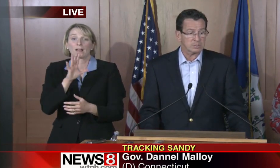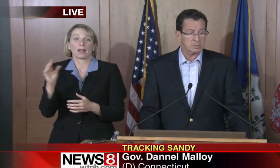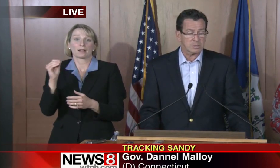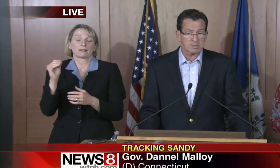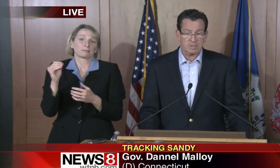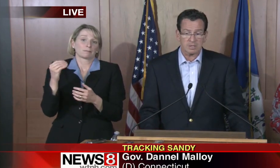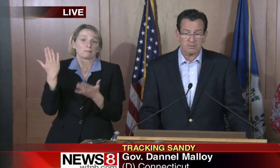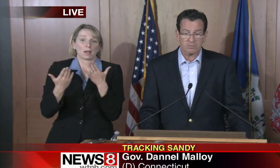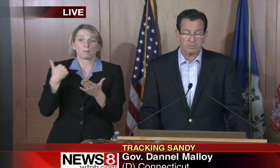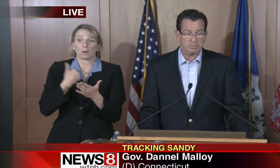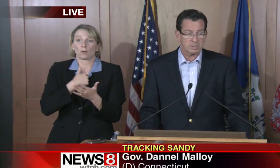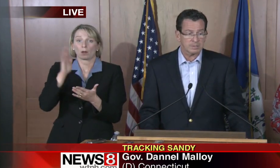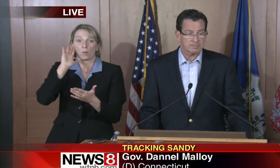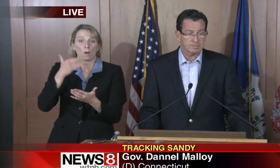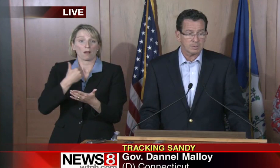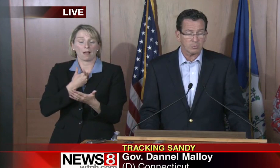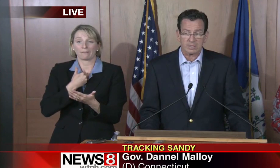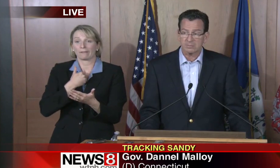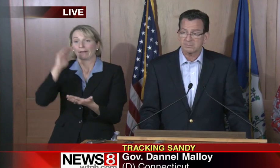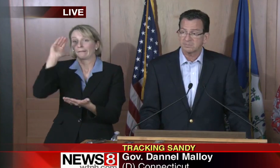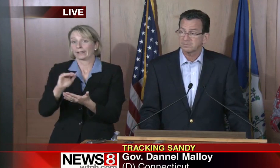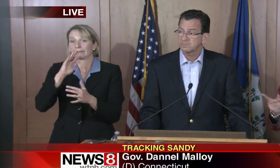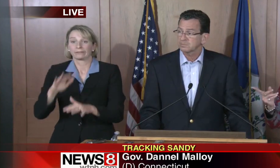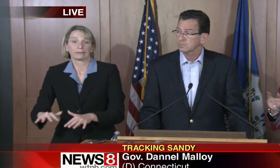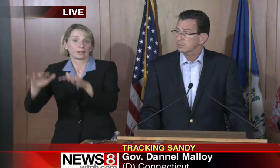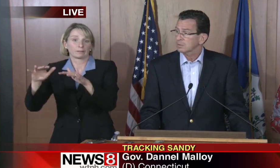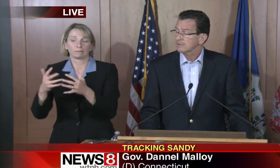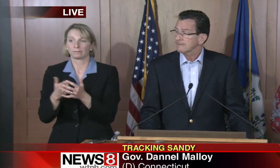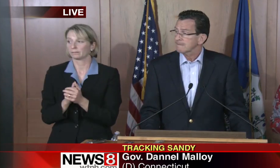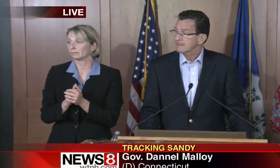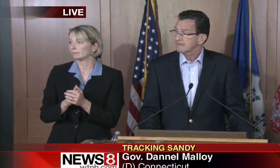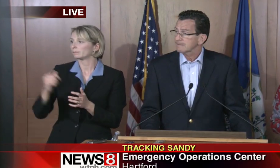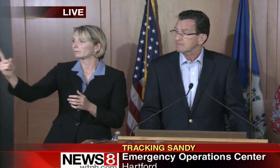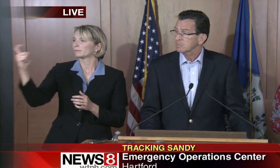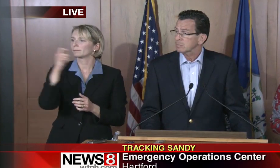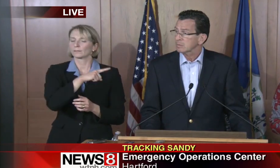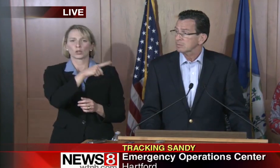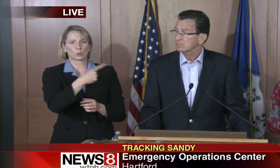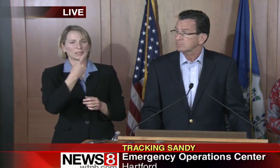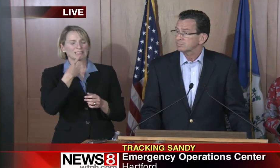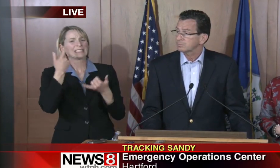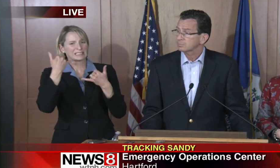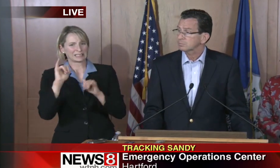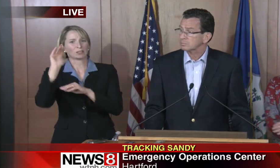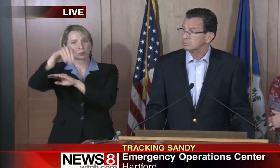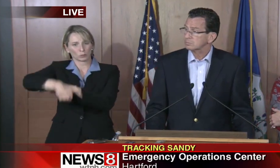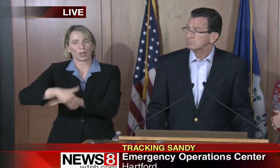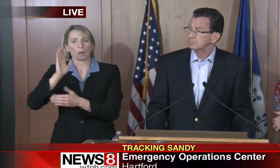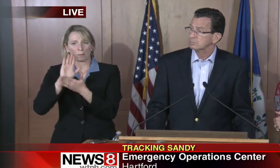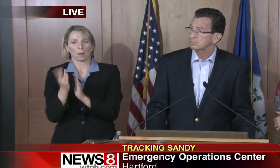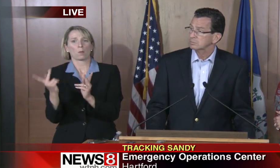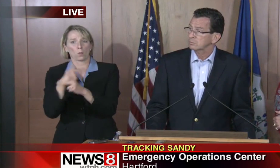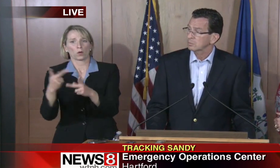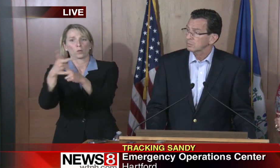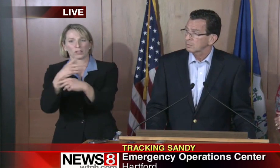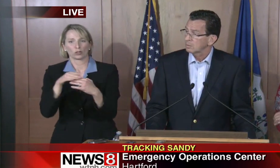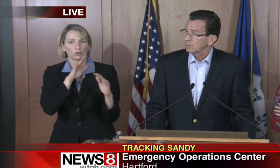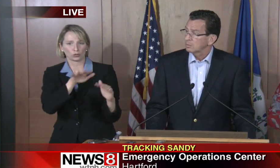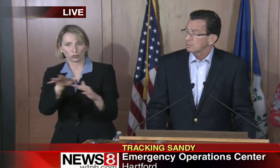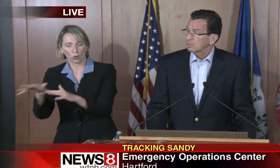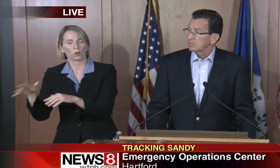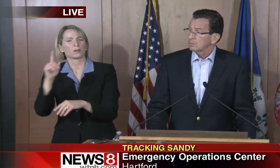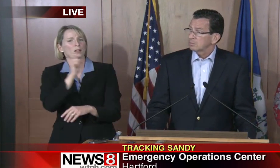number of inches from a record. Since you said that the worst is yet to come, and obviously there's a lot of problems on the shoreline,